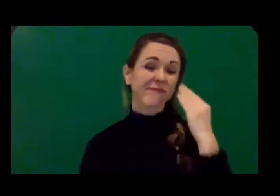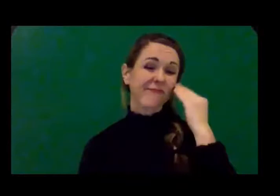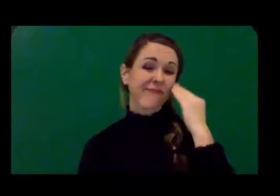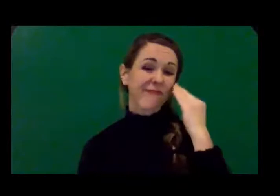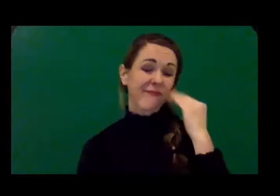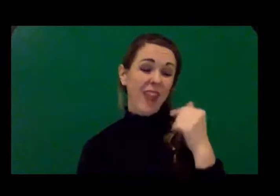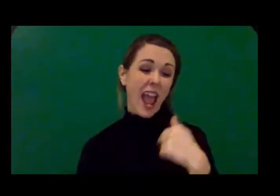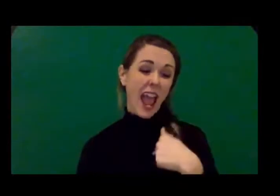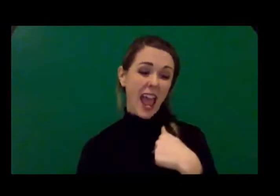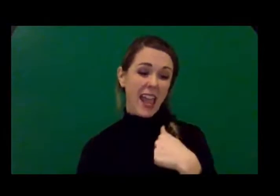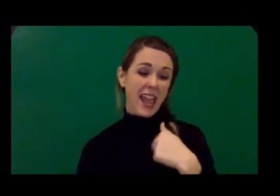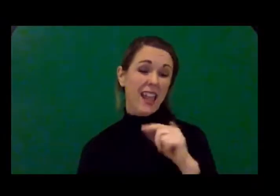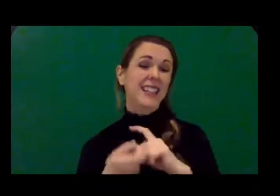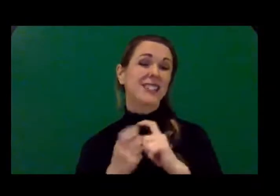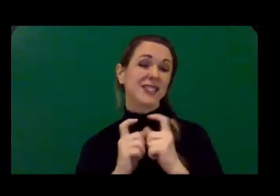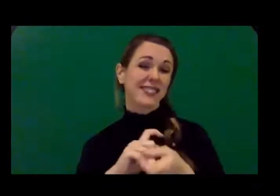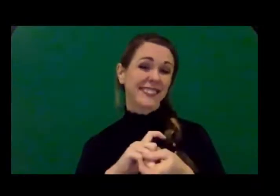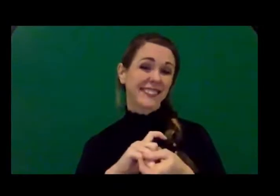change.